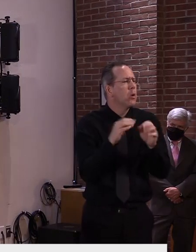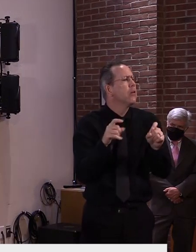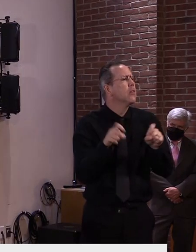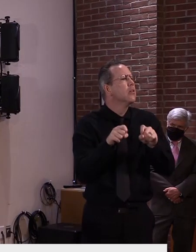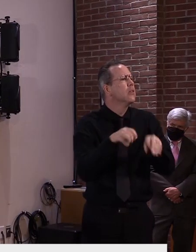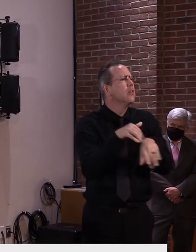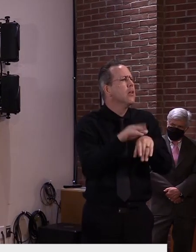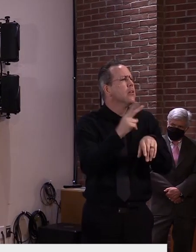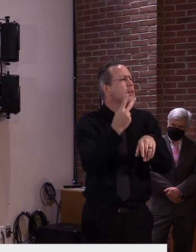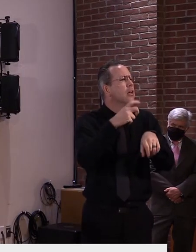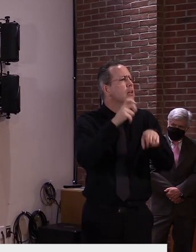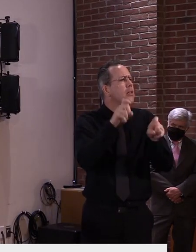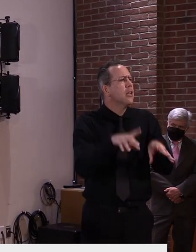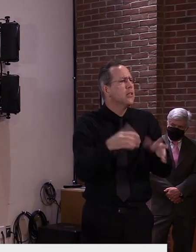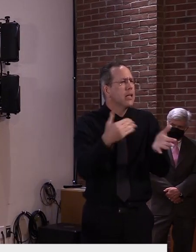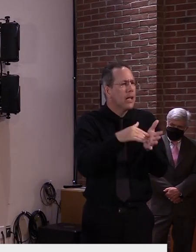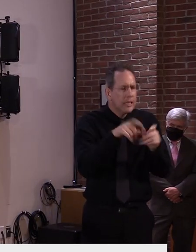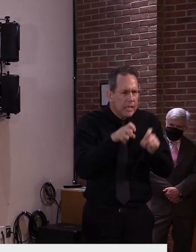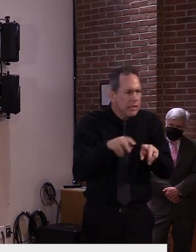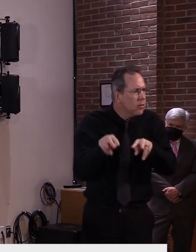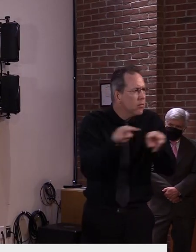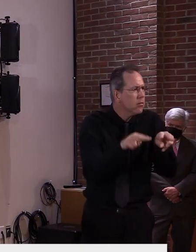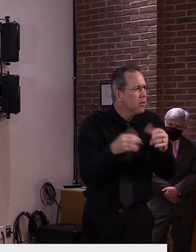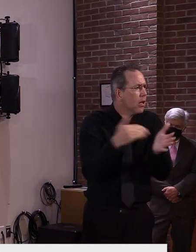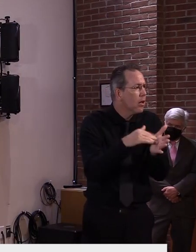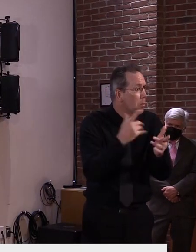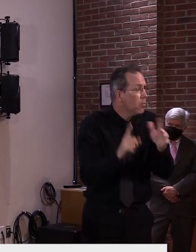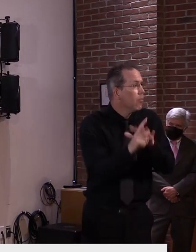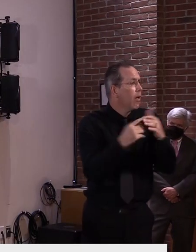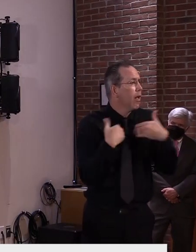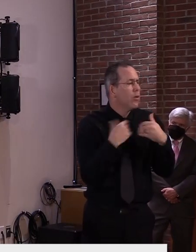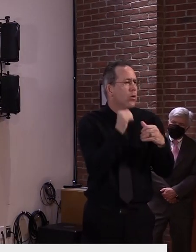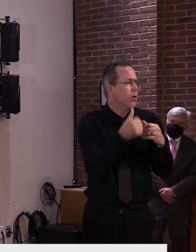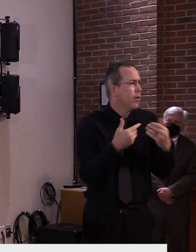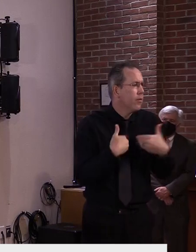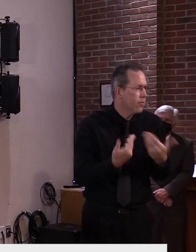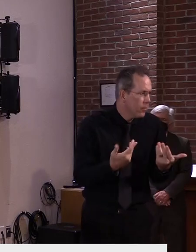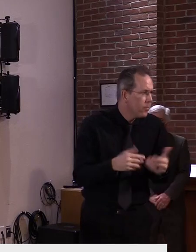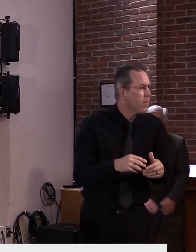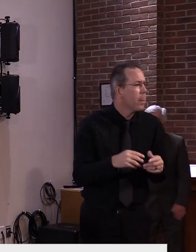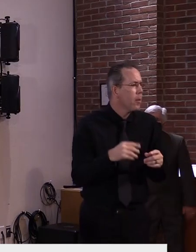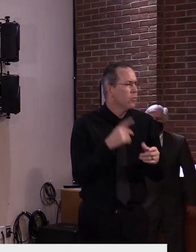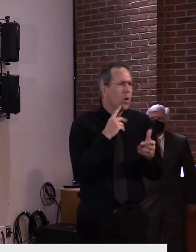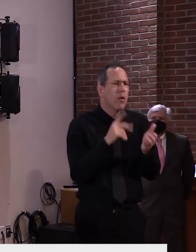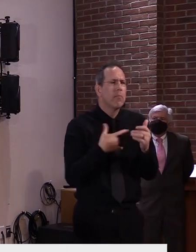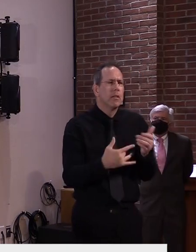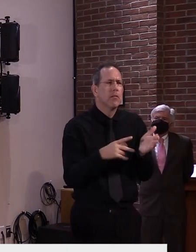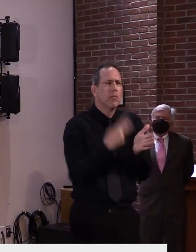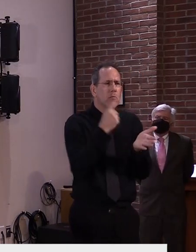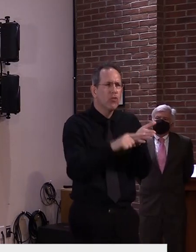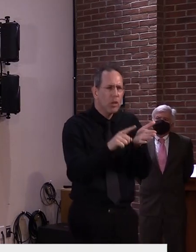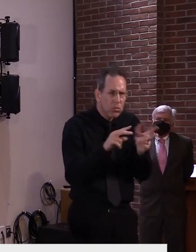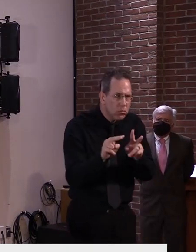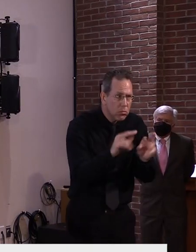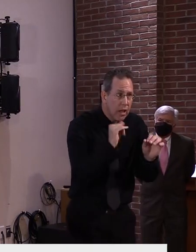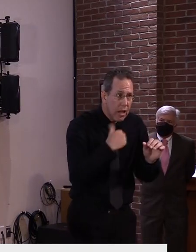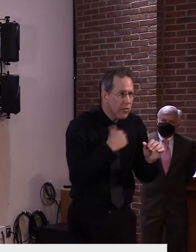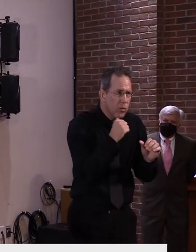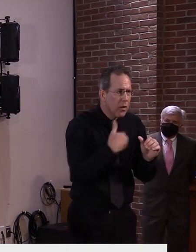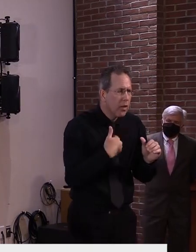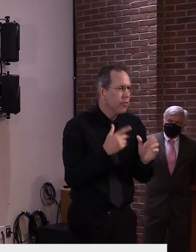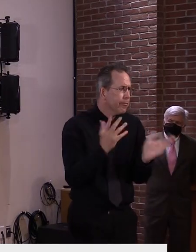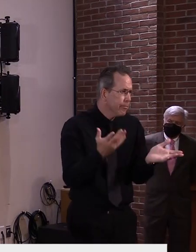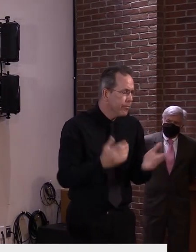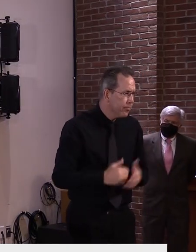And I think what's going on here in Vermont and perhaps in one other New England state can be greatly informing as